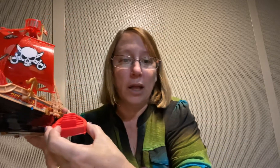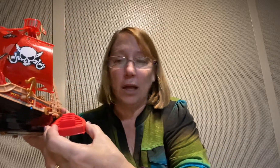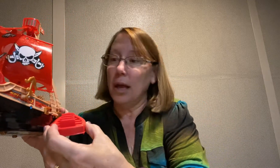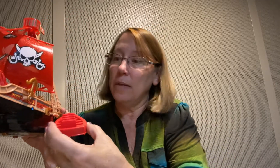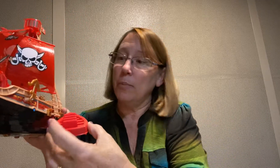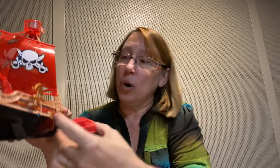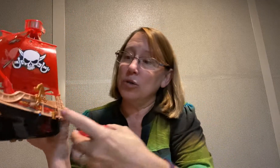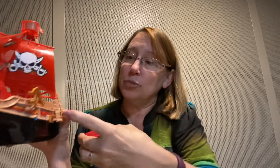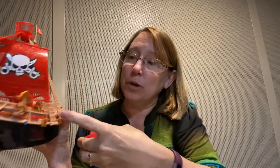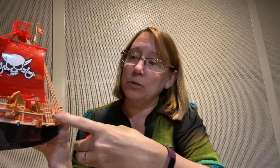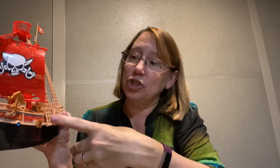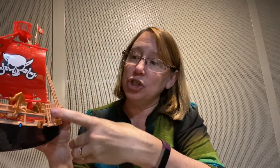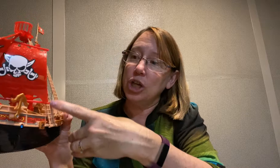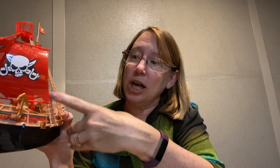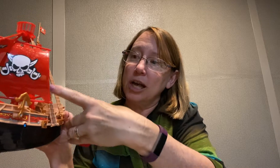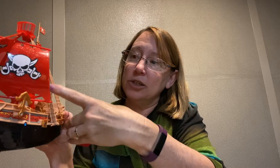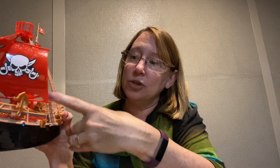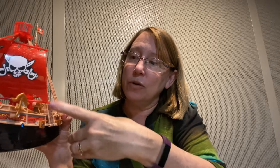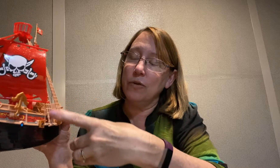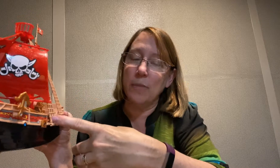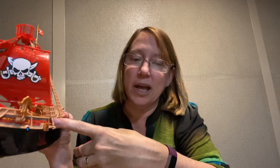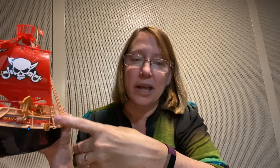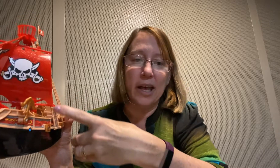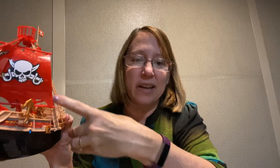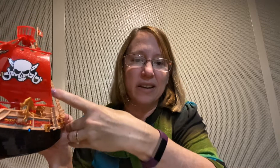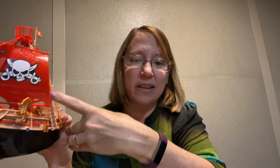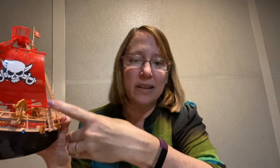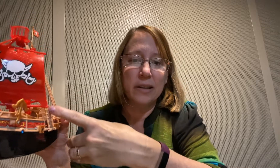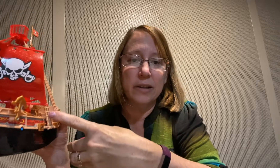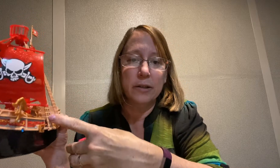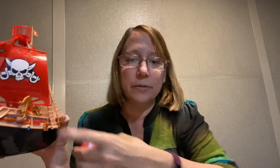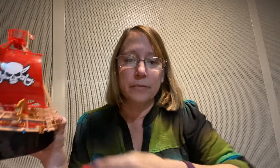And the bowsprit was just over my head.